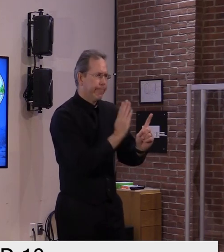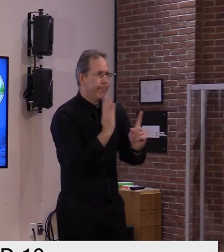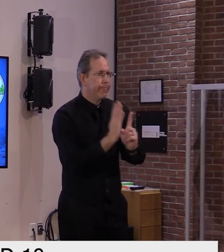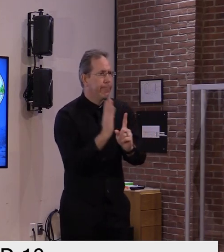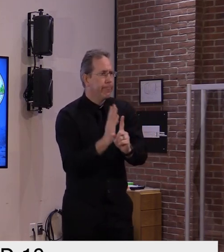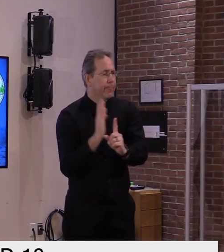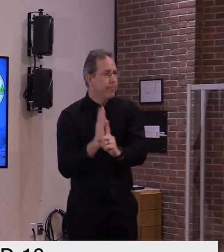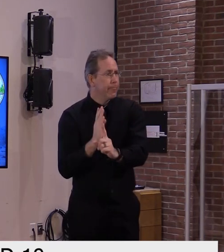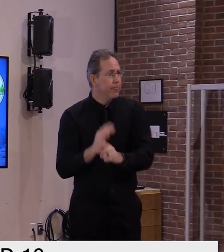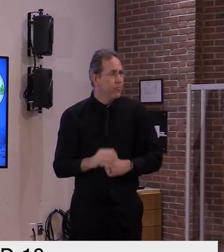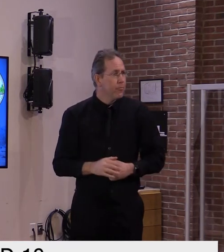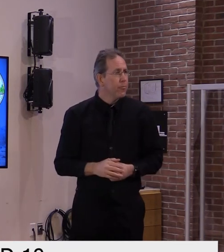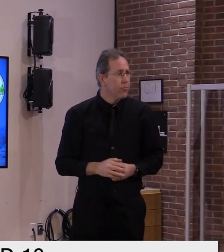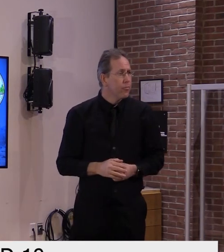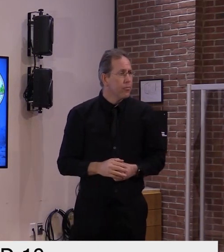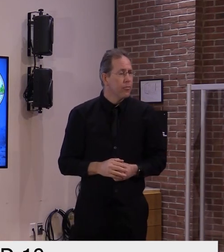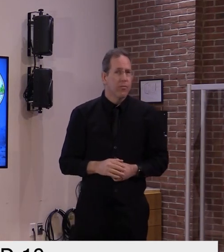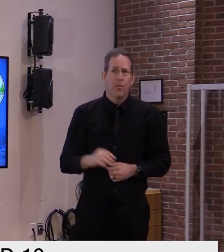Okay, thank you.